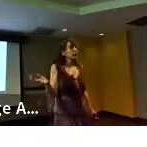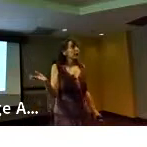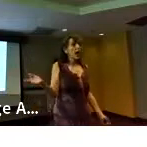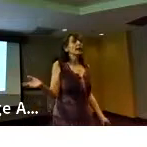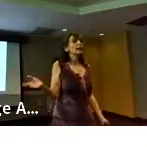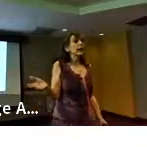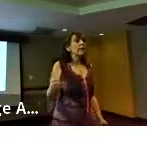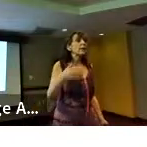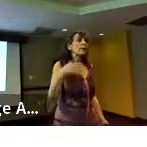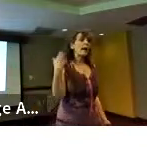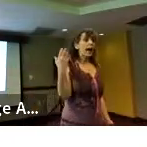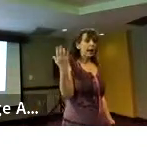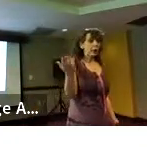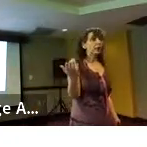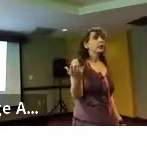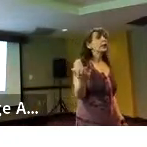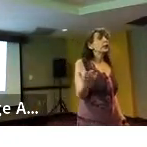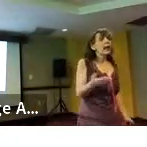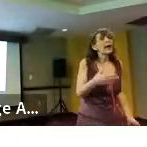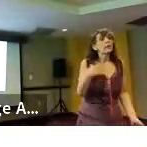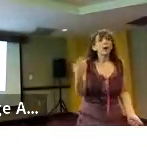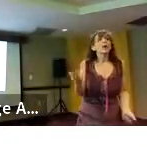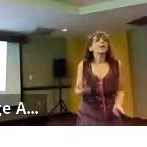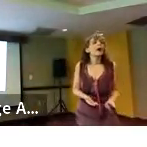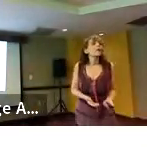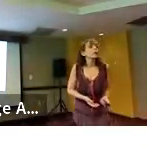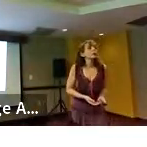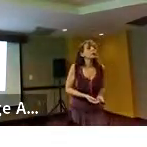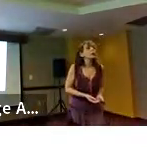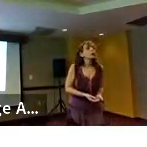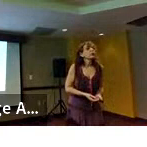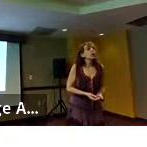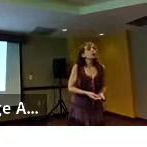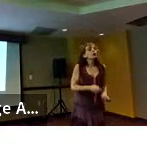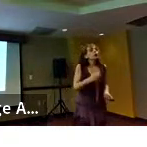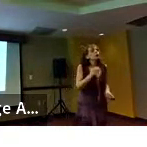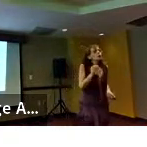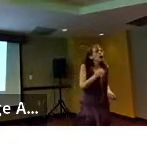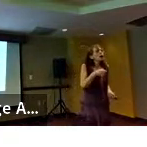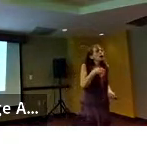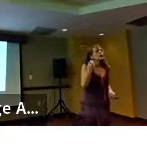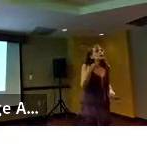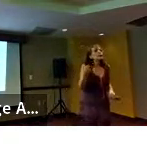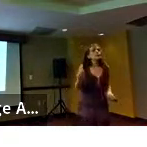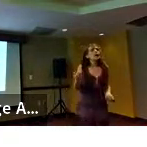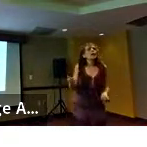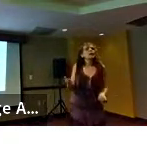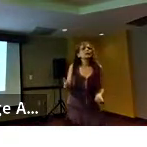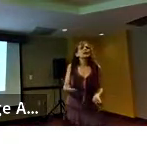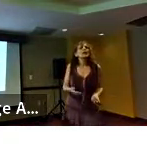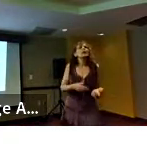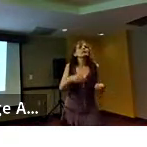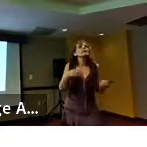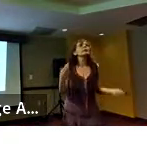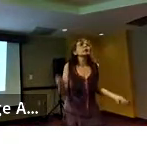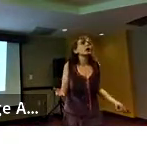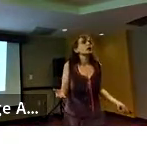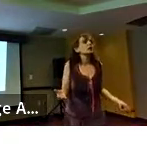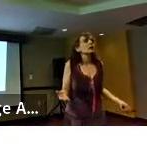if we look at science and the energy and the way that that works. So when I like to think about it